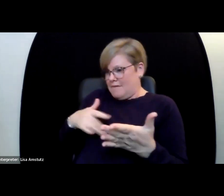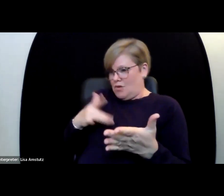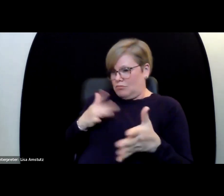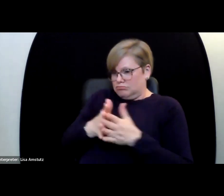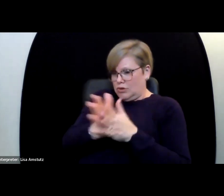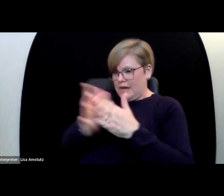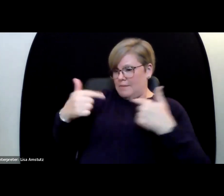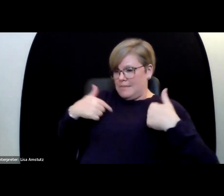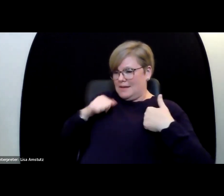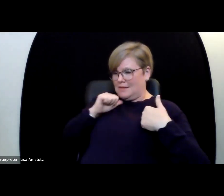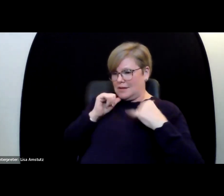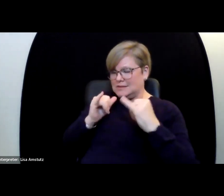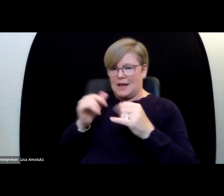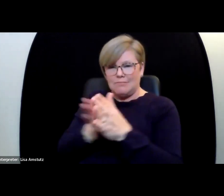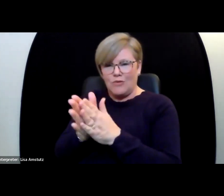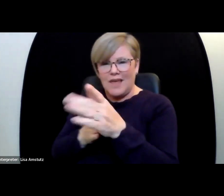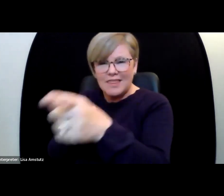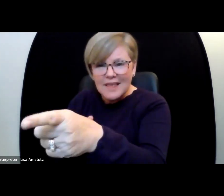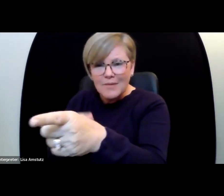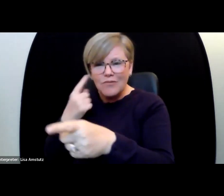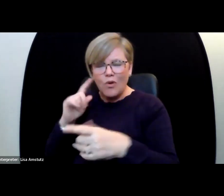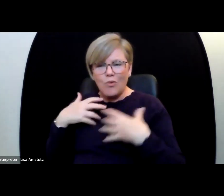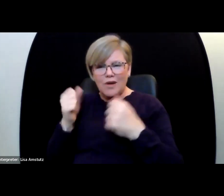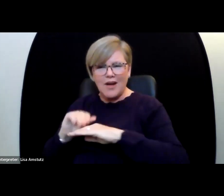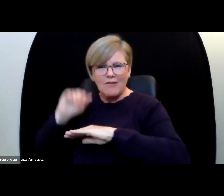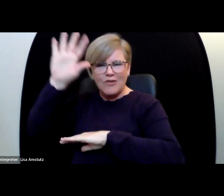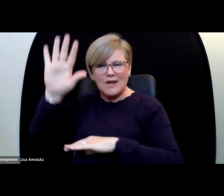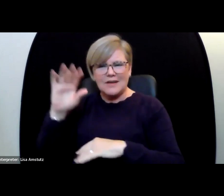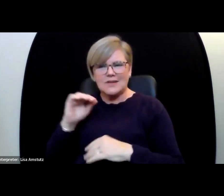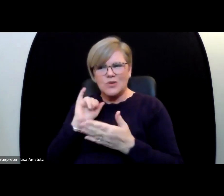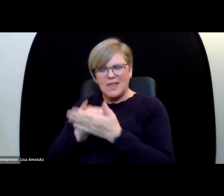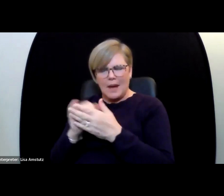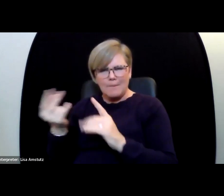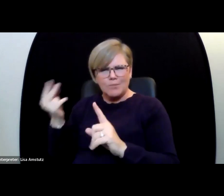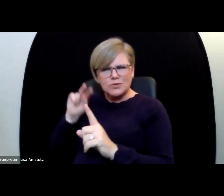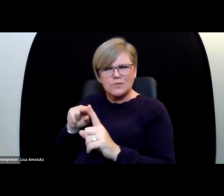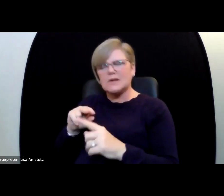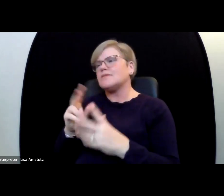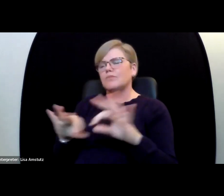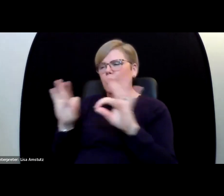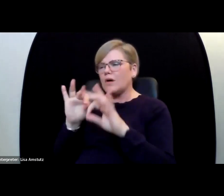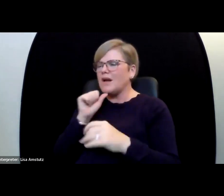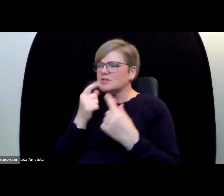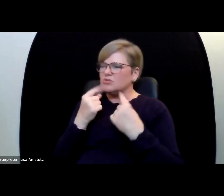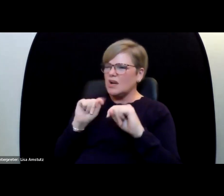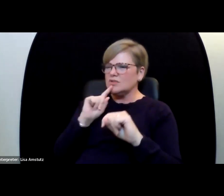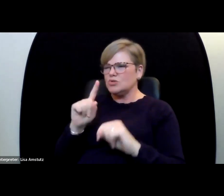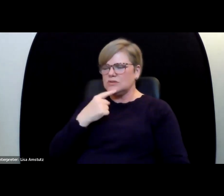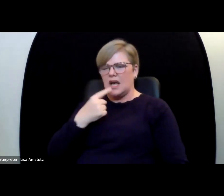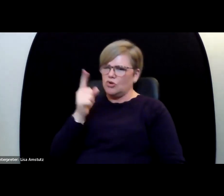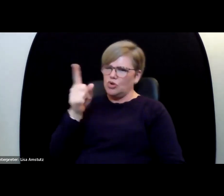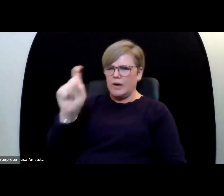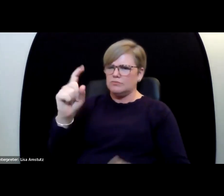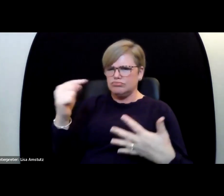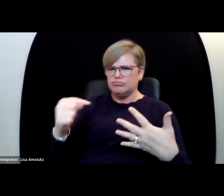thing that motivates them in their recovery. In that regard, it's really important that we not try to dictate another person's recovery to them.